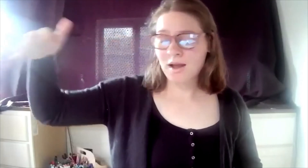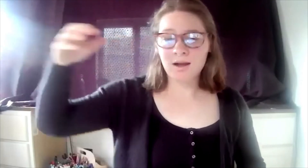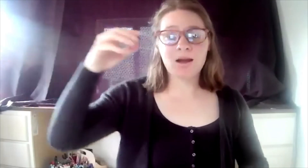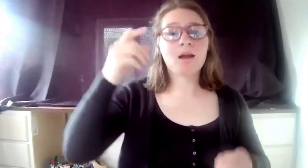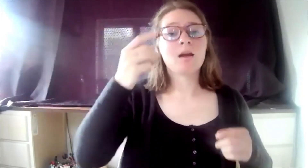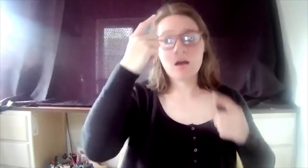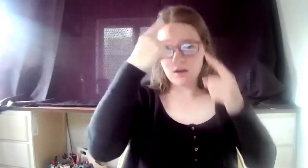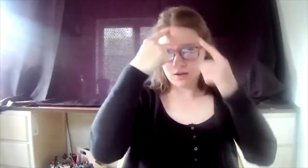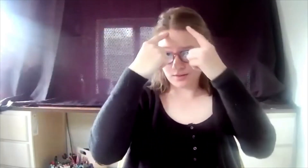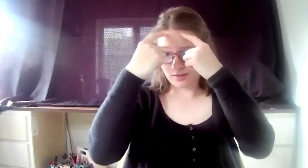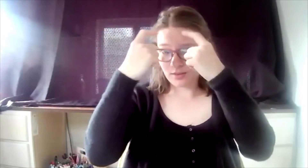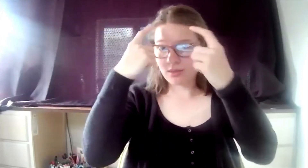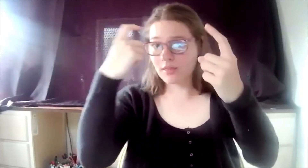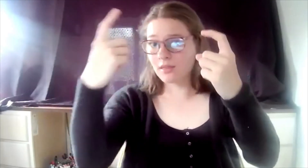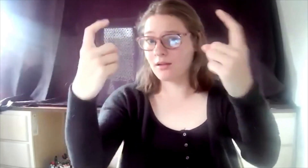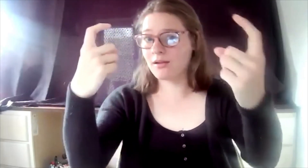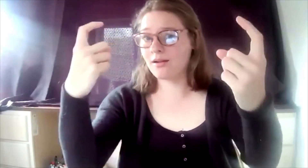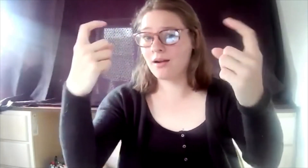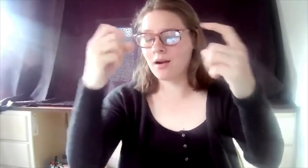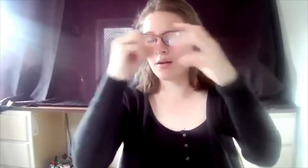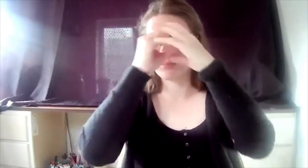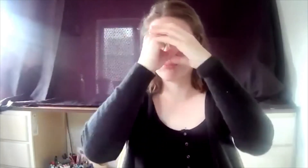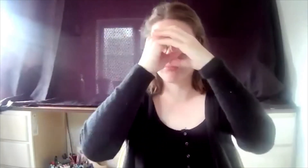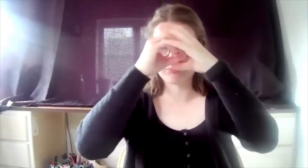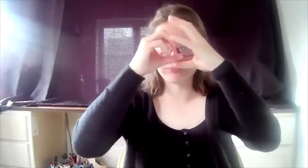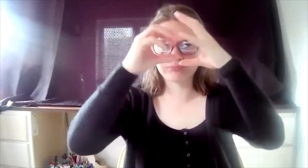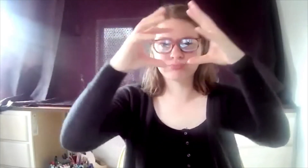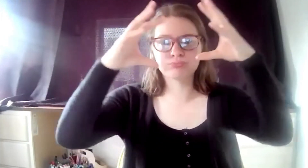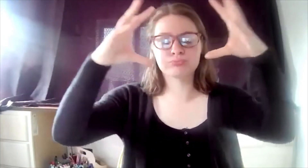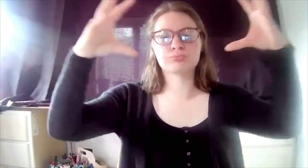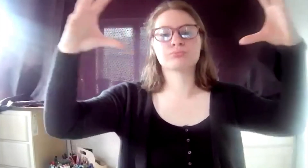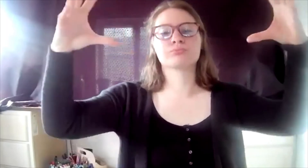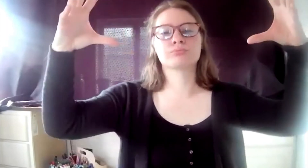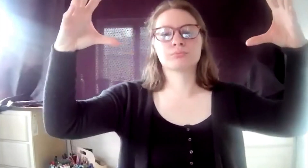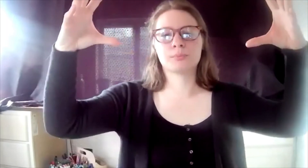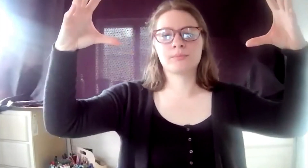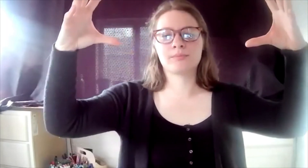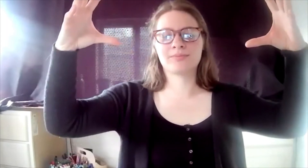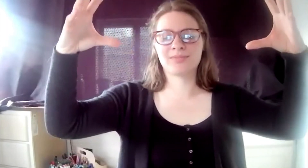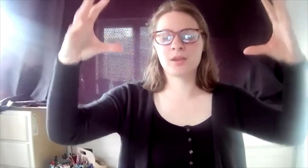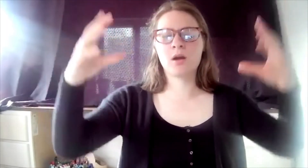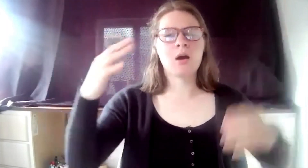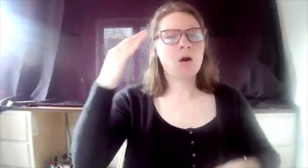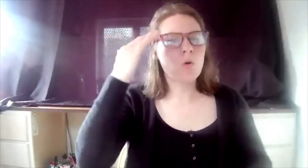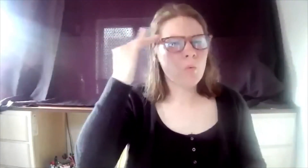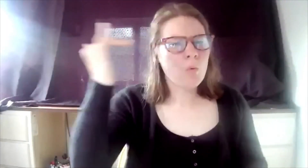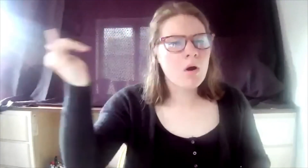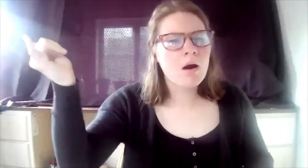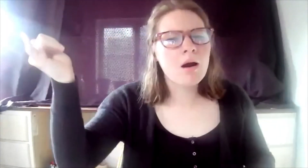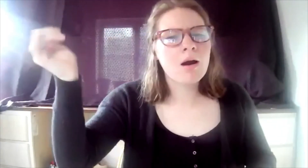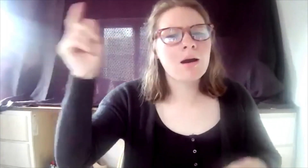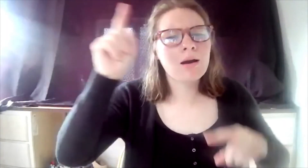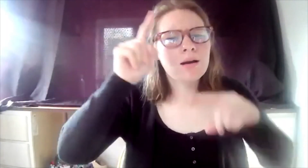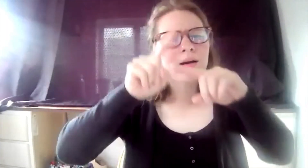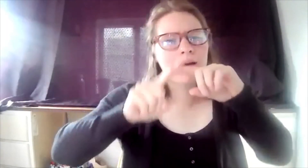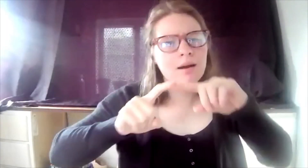high, and the dream that you dare to, why, oh